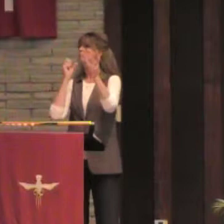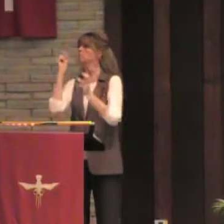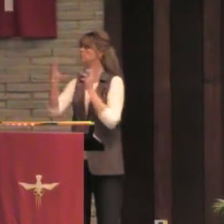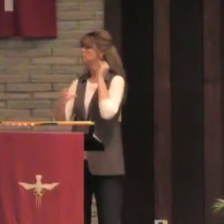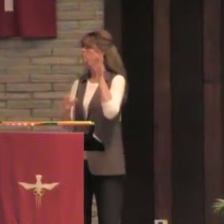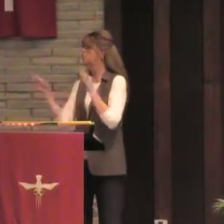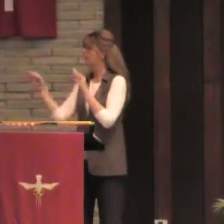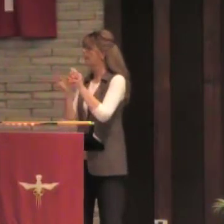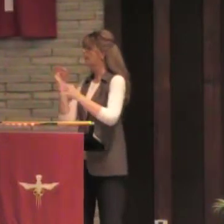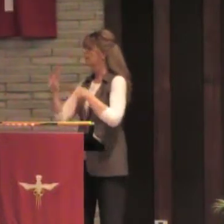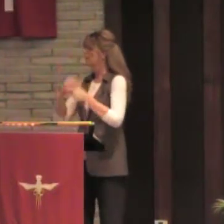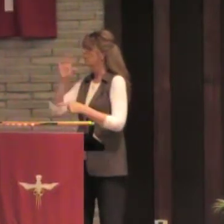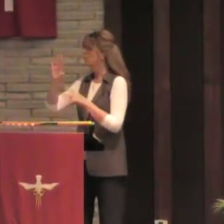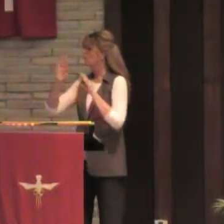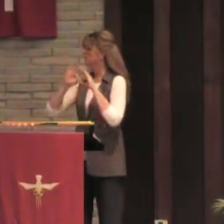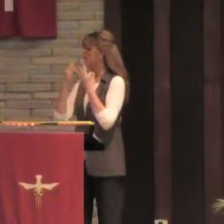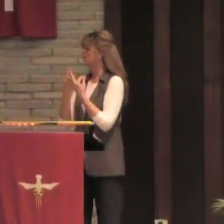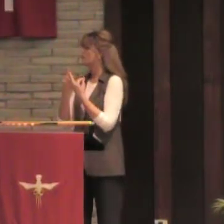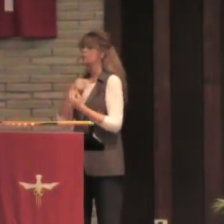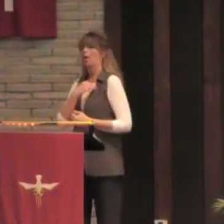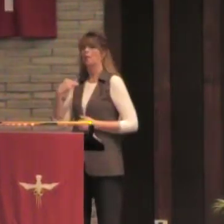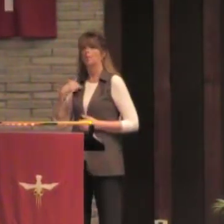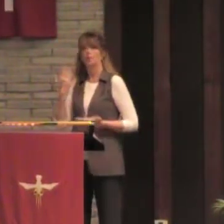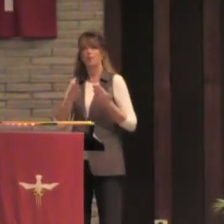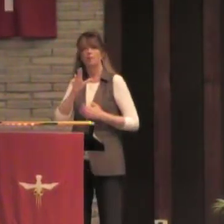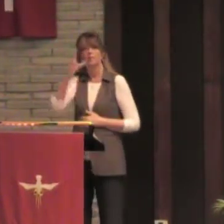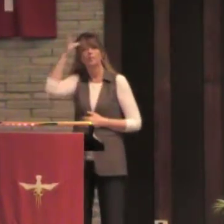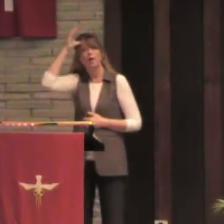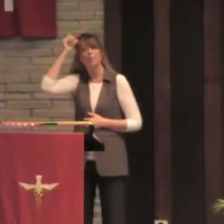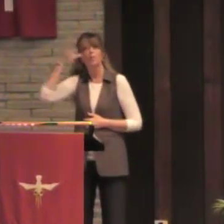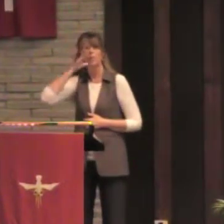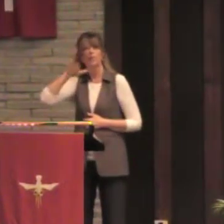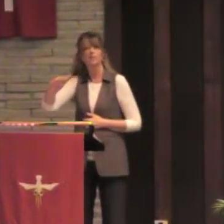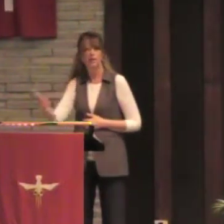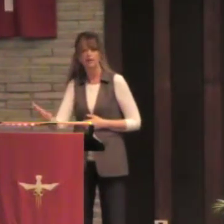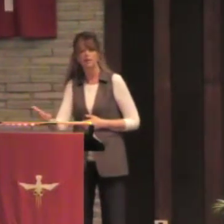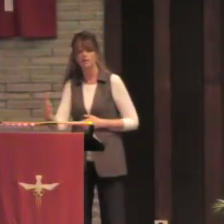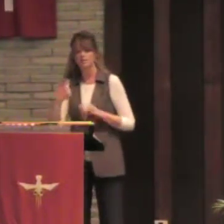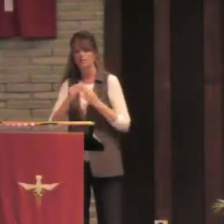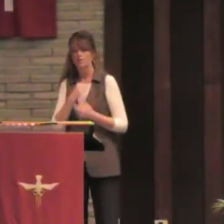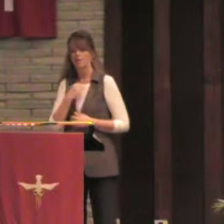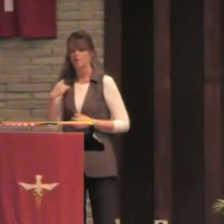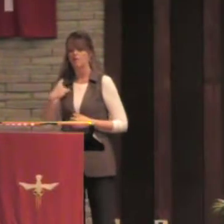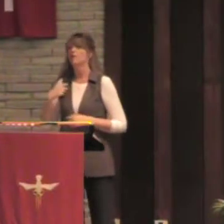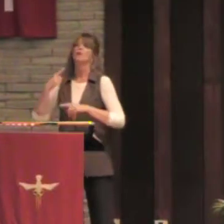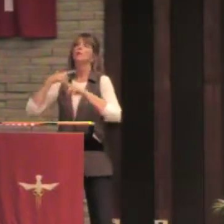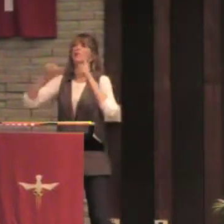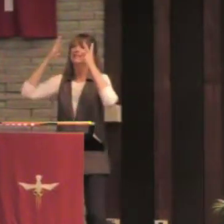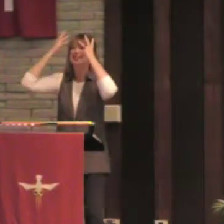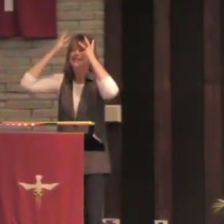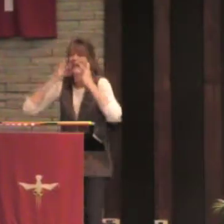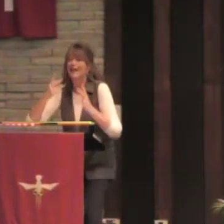Do you want to come and say anything about your family member? Maybe if it was a mother or father or whoever